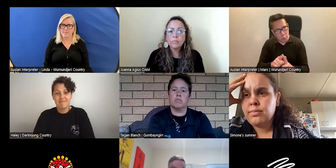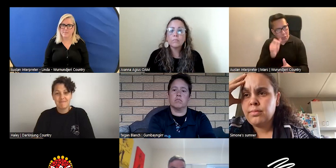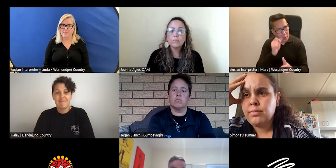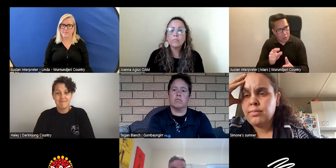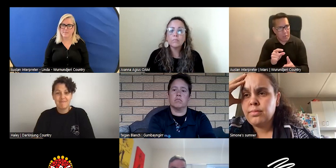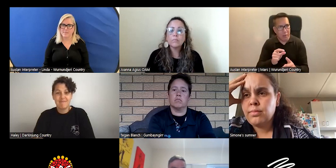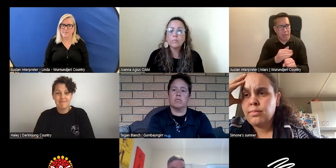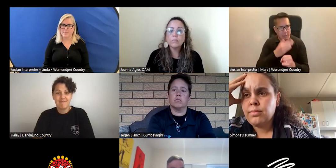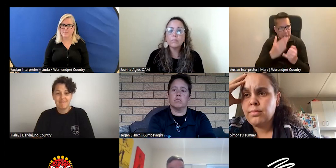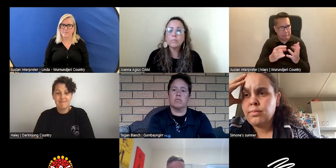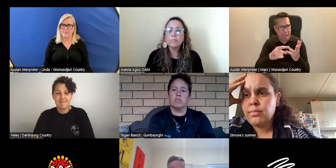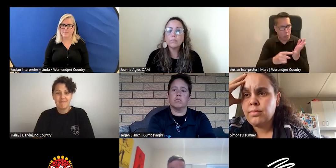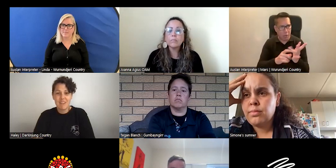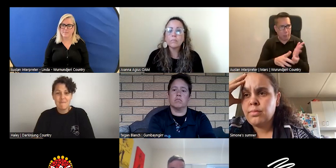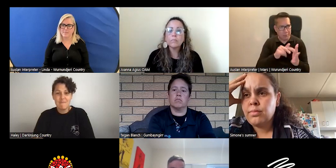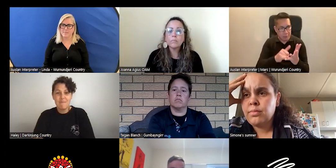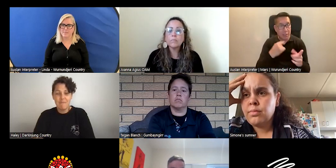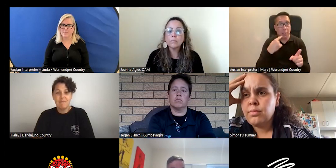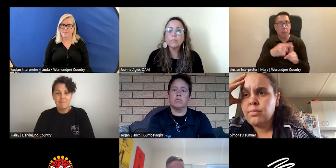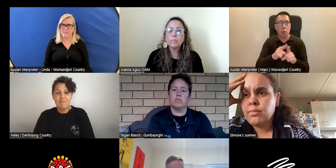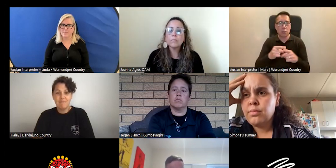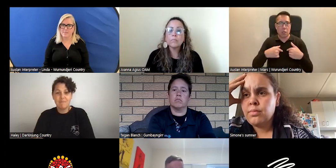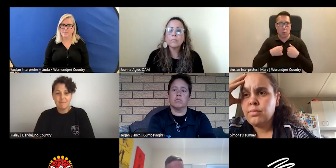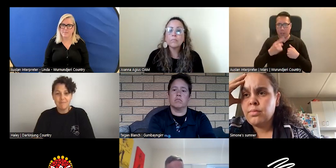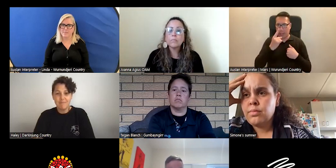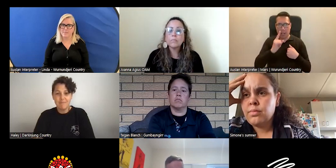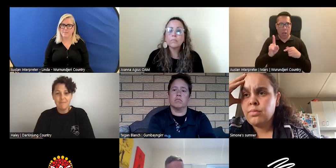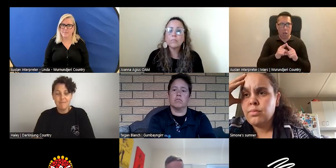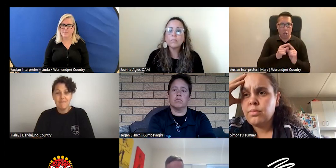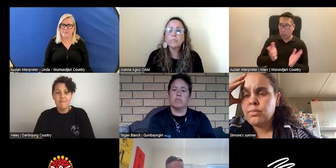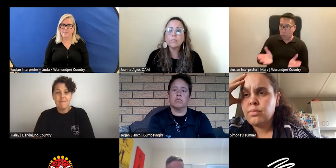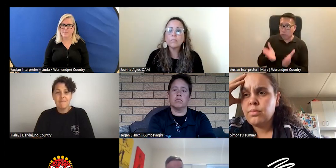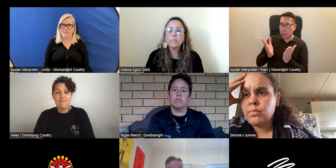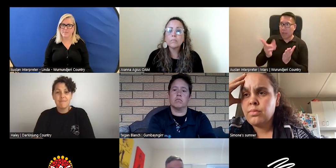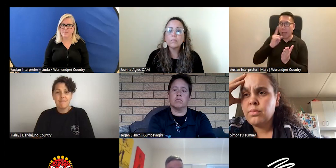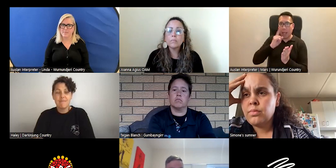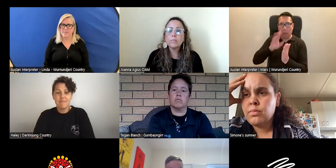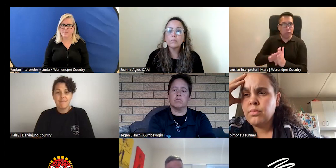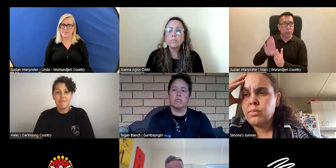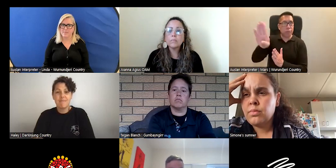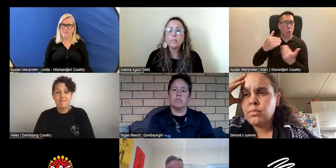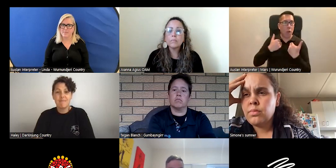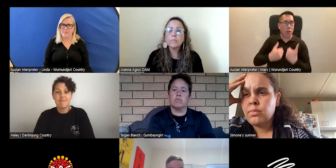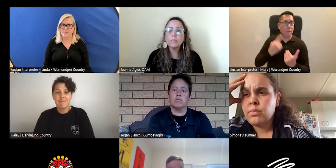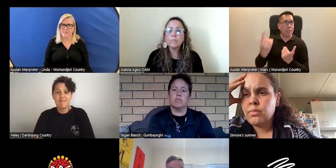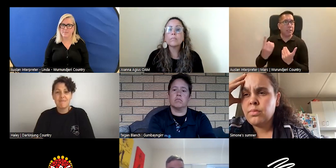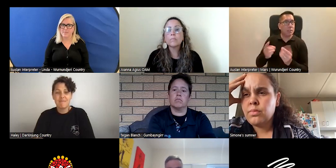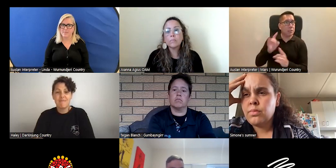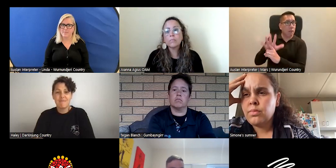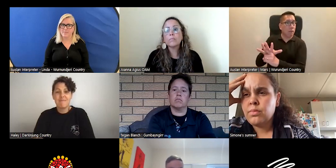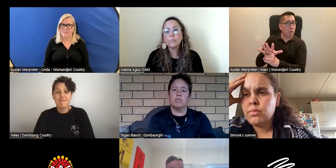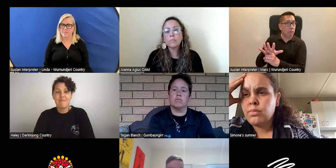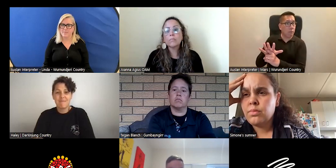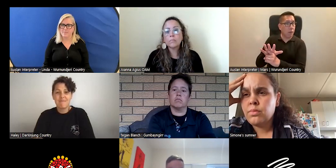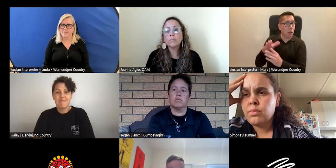about putting us in a position to create our own wealth dependence, and through the participation of the economy